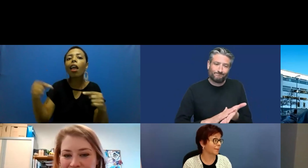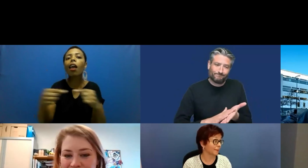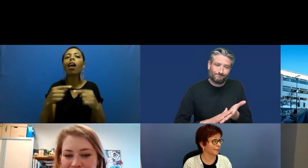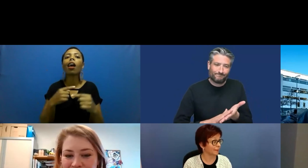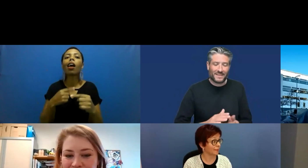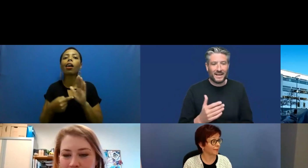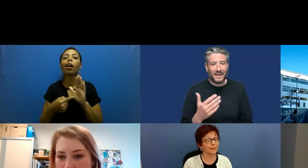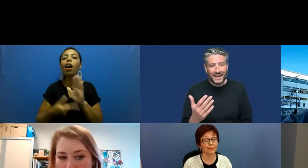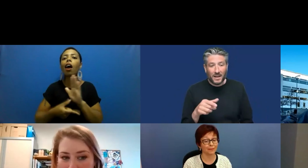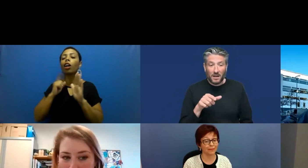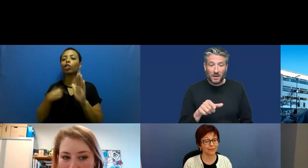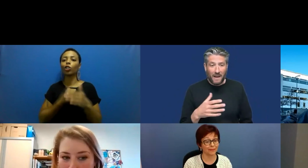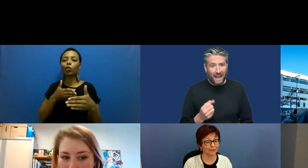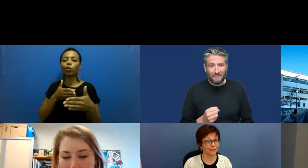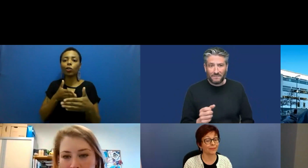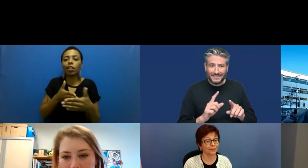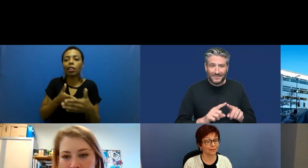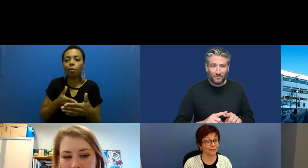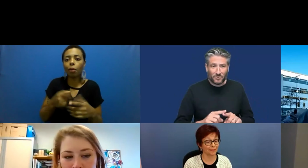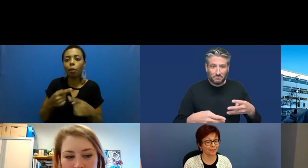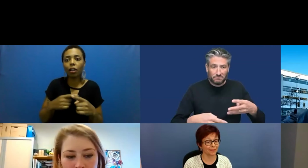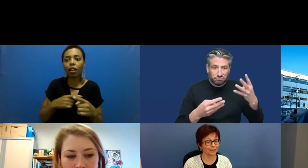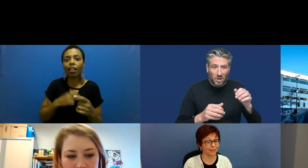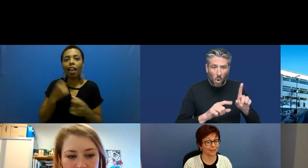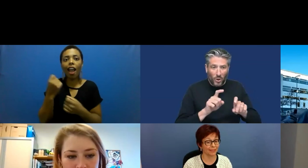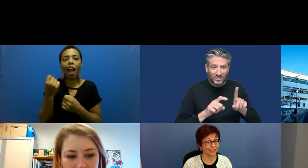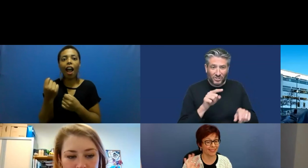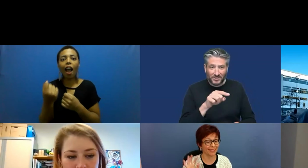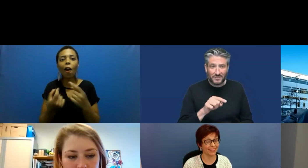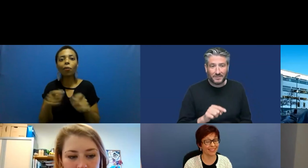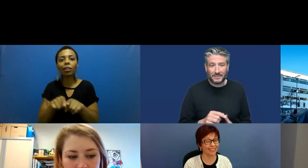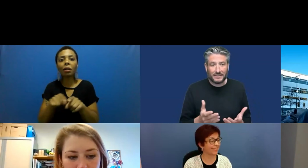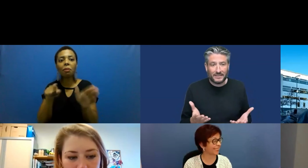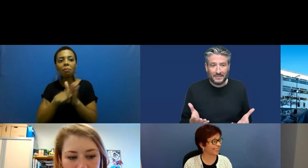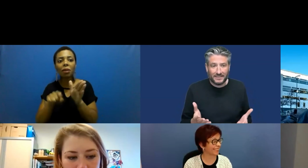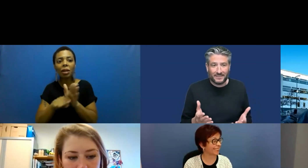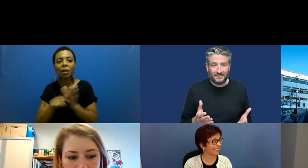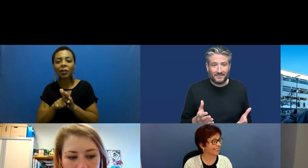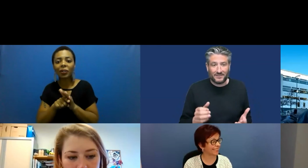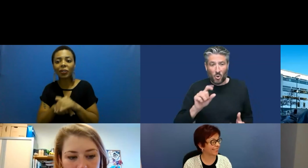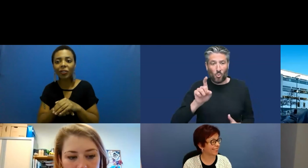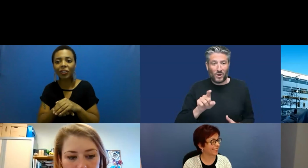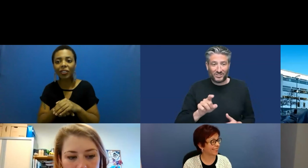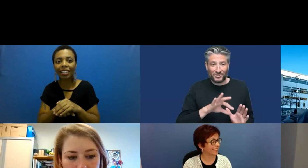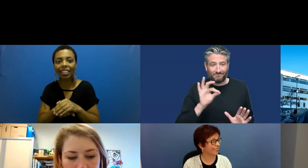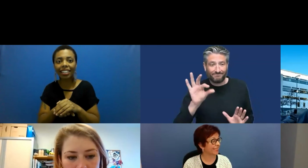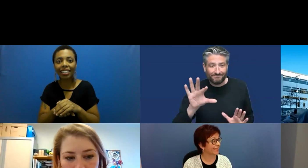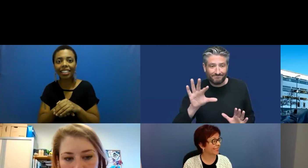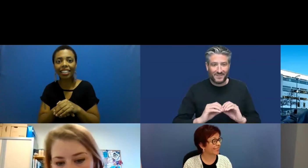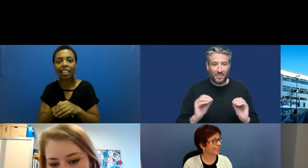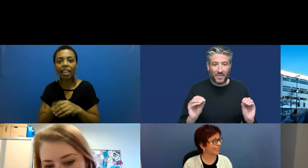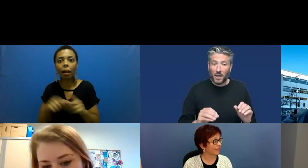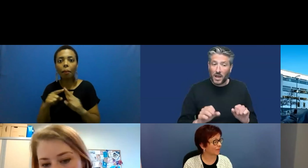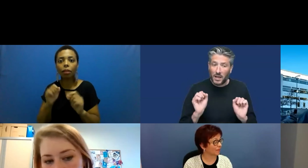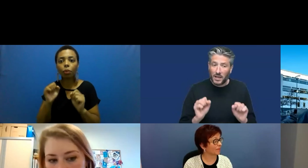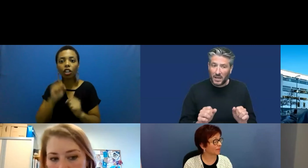read Q&A. There are a few questions. If you could look at these, there's a